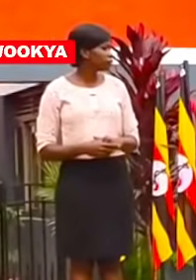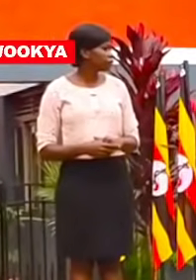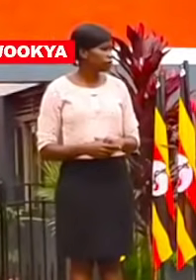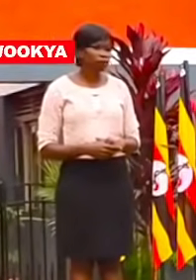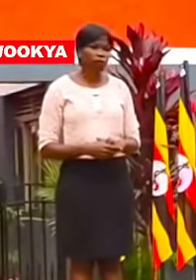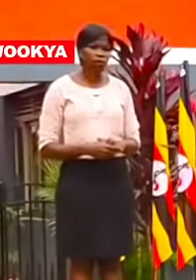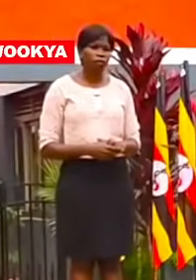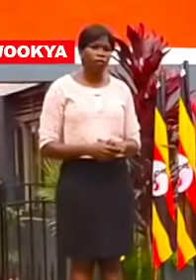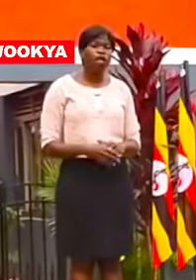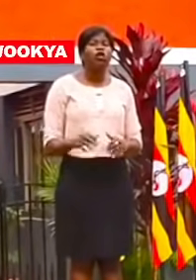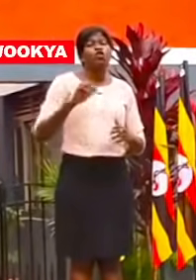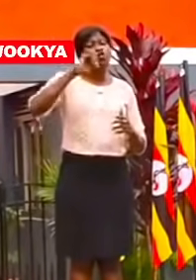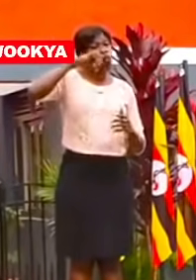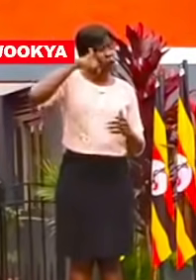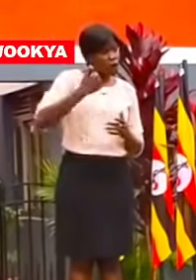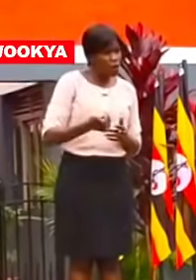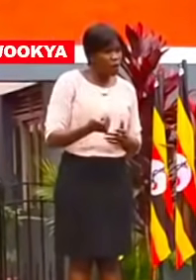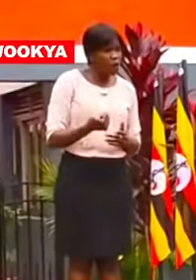Olunaku lw'enkya